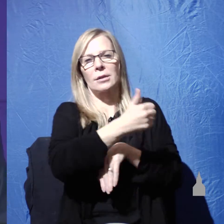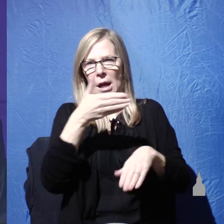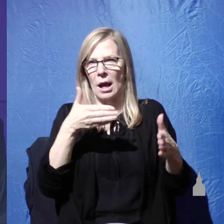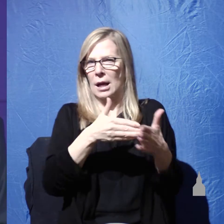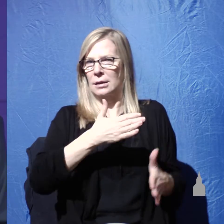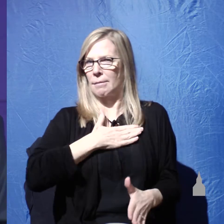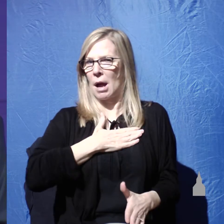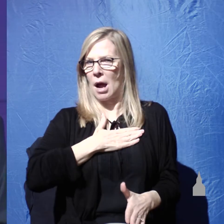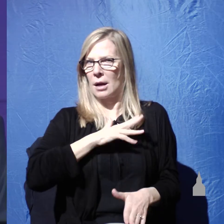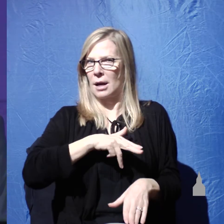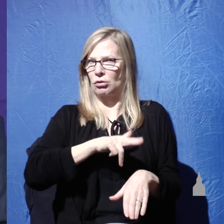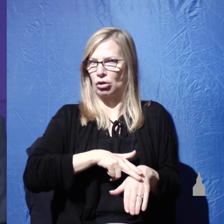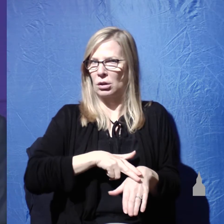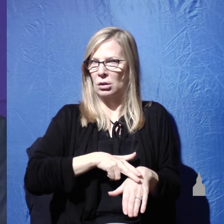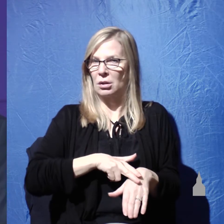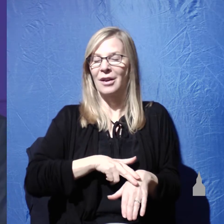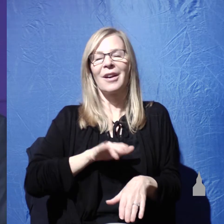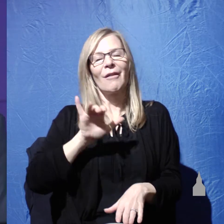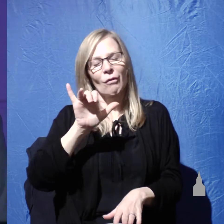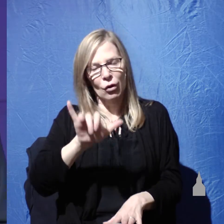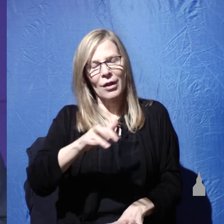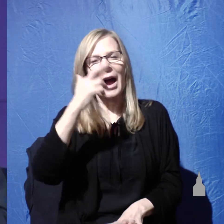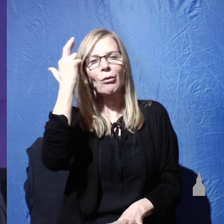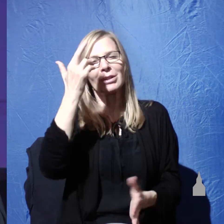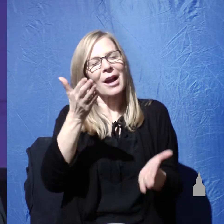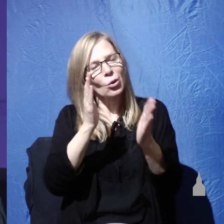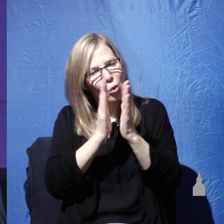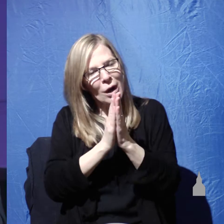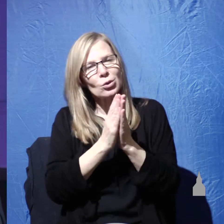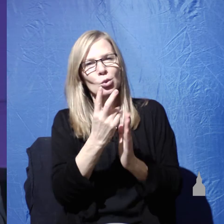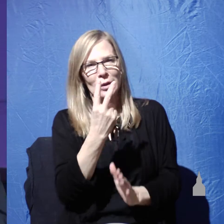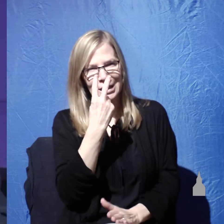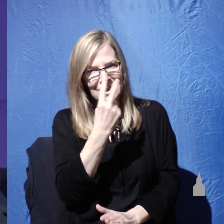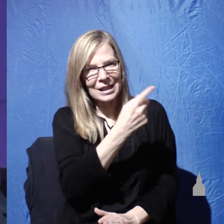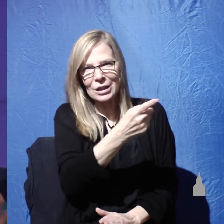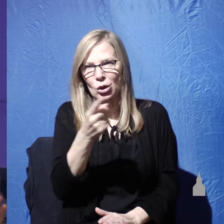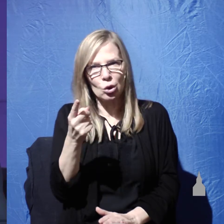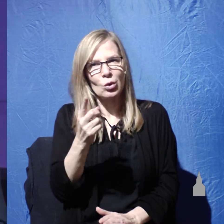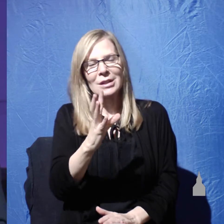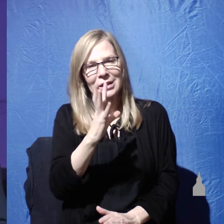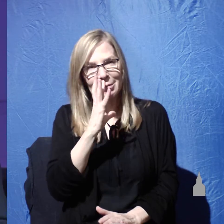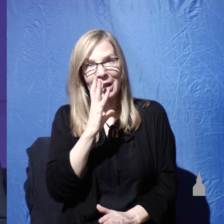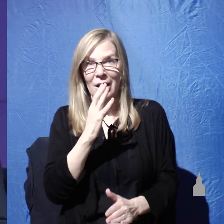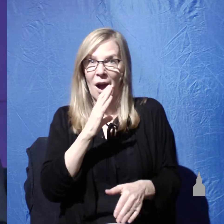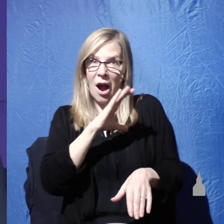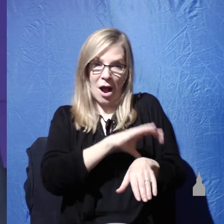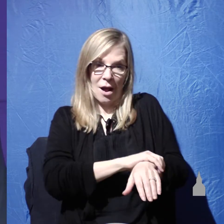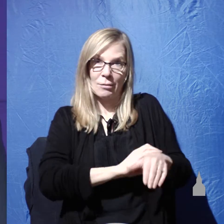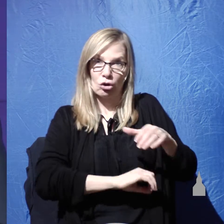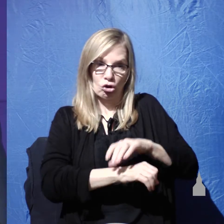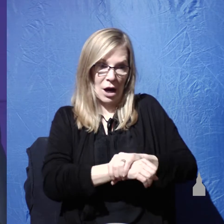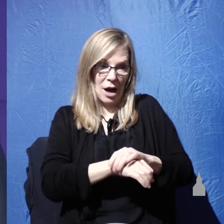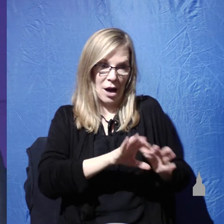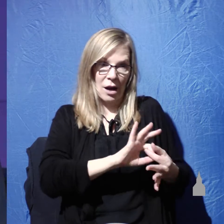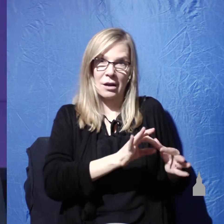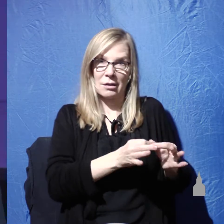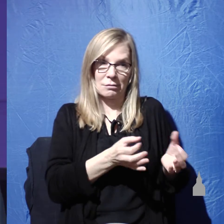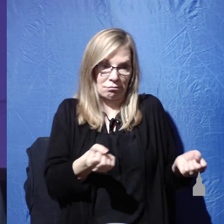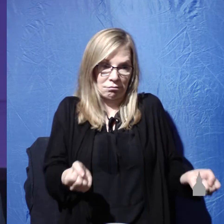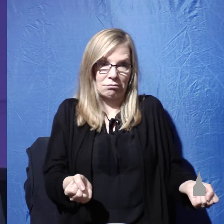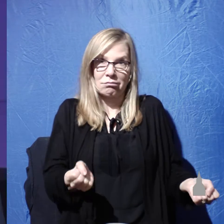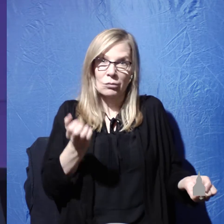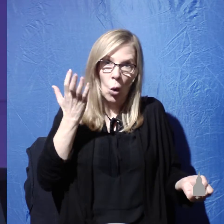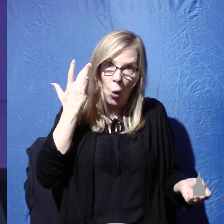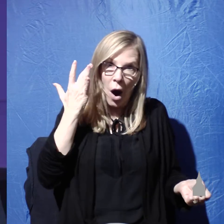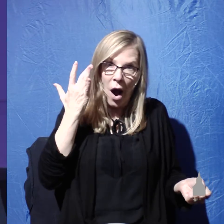reason, therefore, I requested to see you and to speak with you, for I am wearing this chain for the sake of the hope